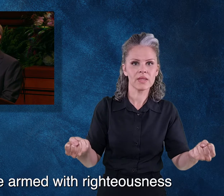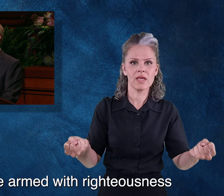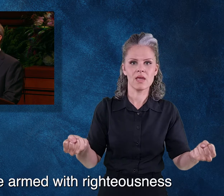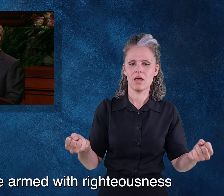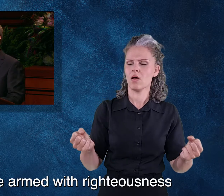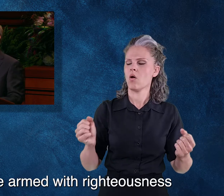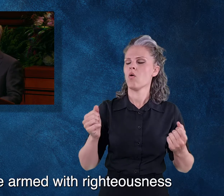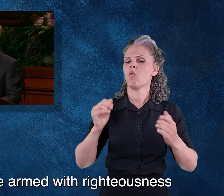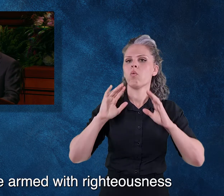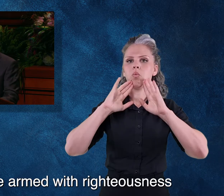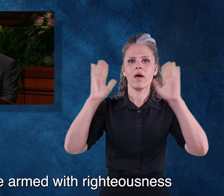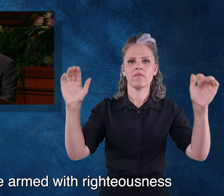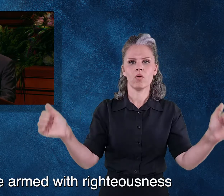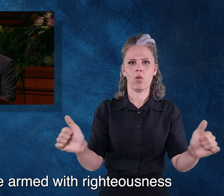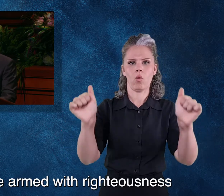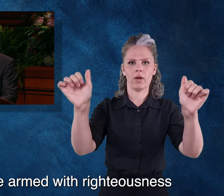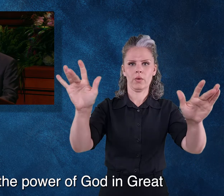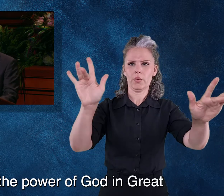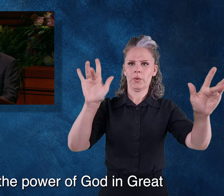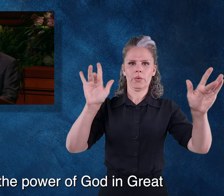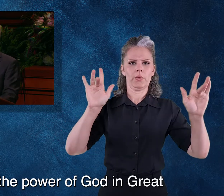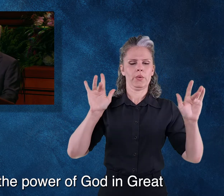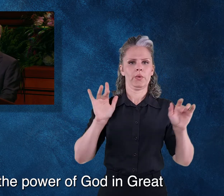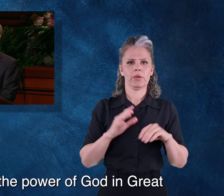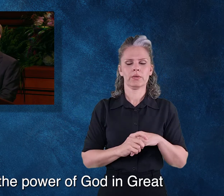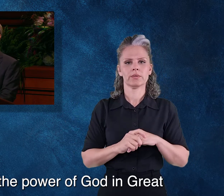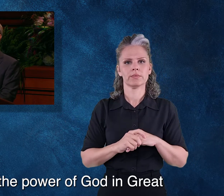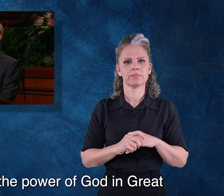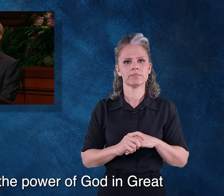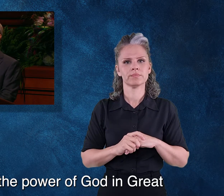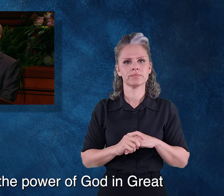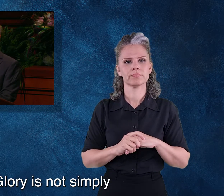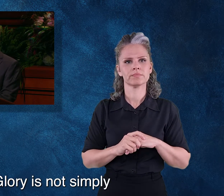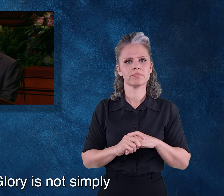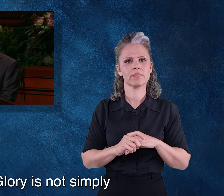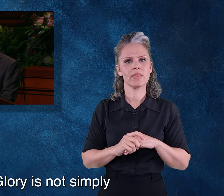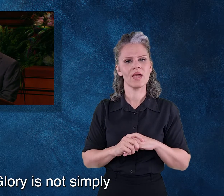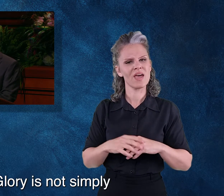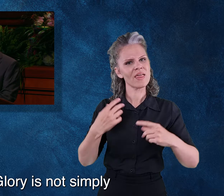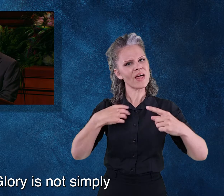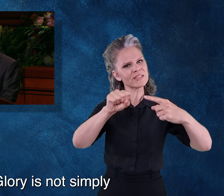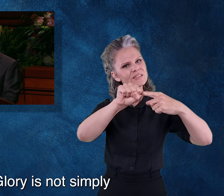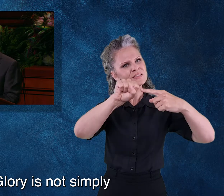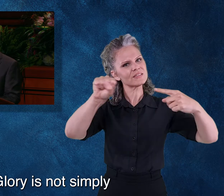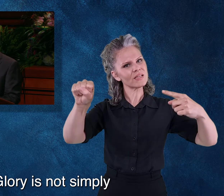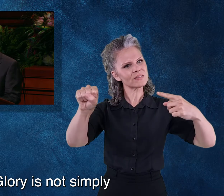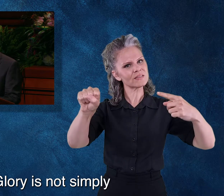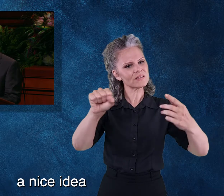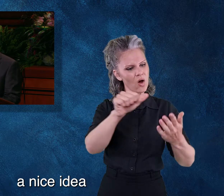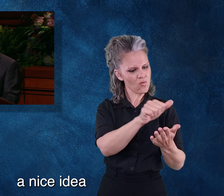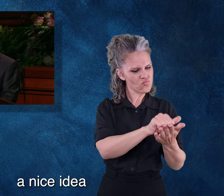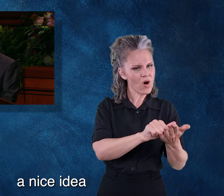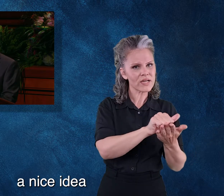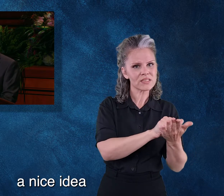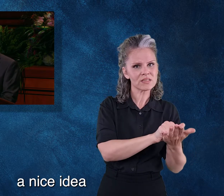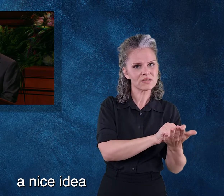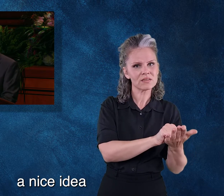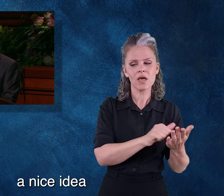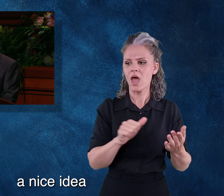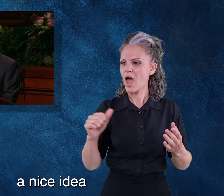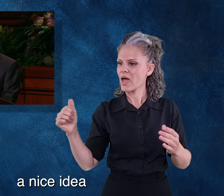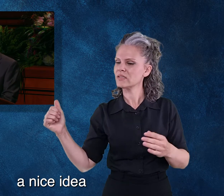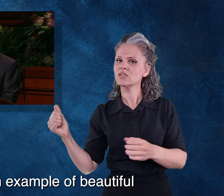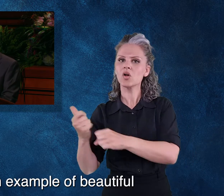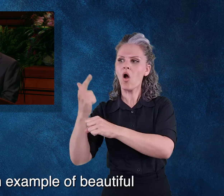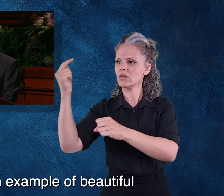The phrase, armed with righteousness and with the power of God in great glory, is not simply a nice idea